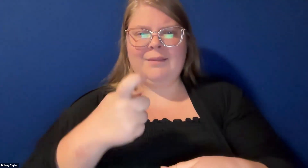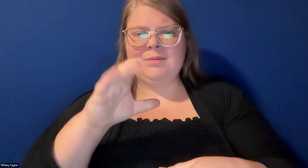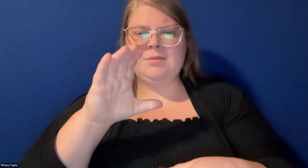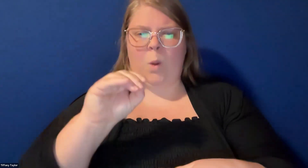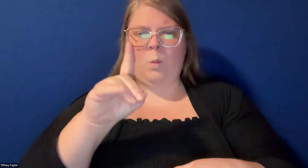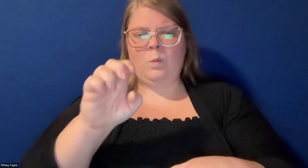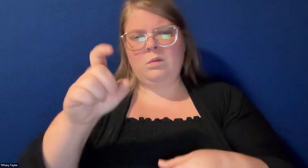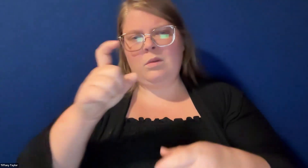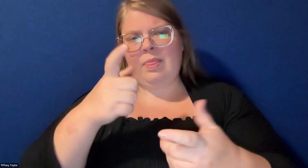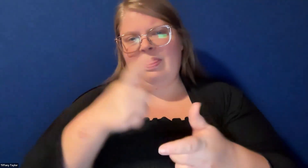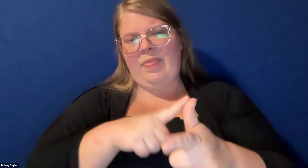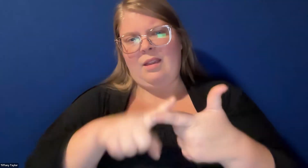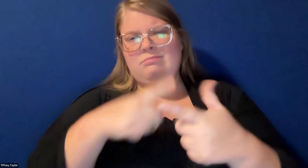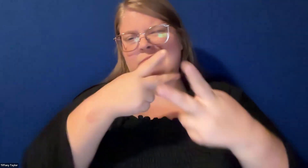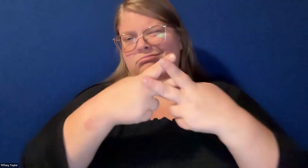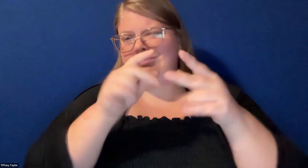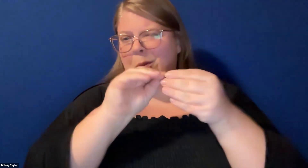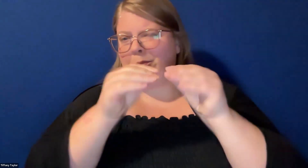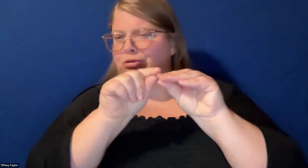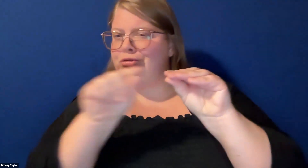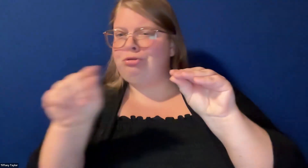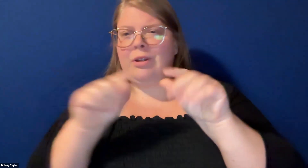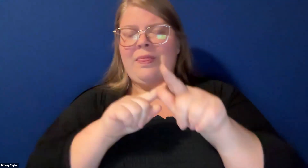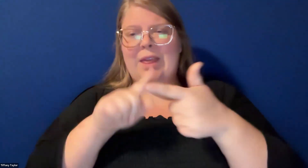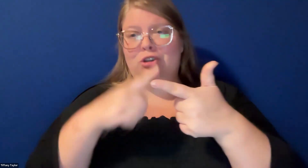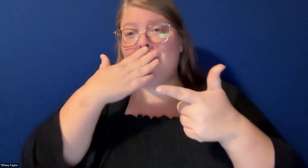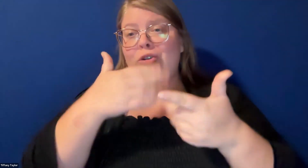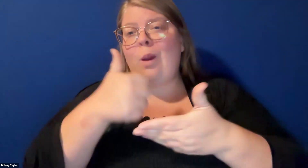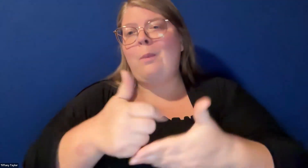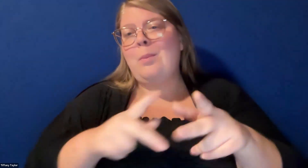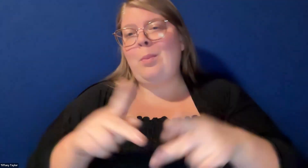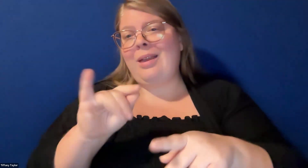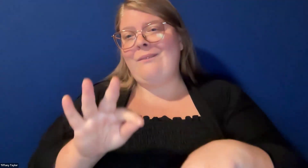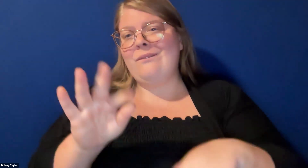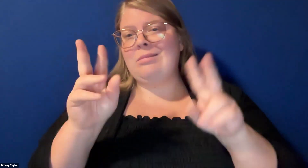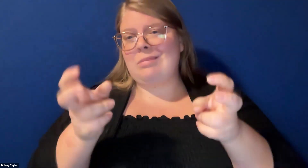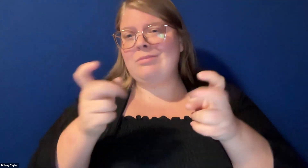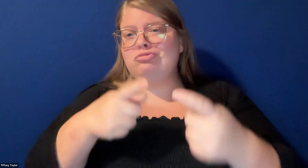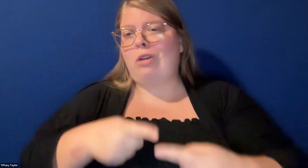who is having some color contrast issue. So in this way we can actually set the color contrast